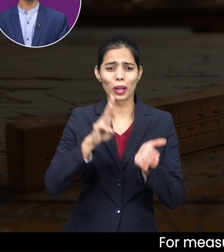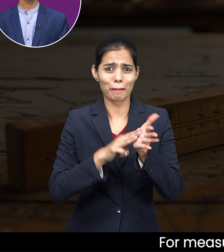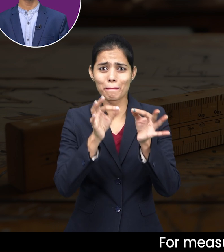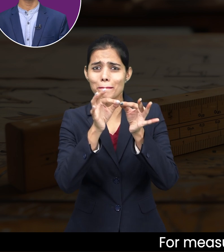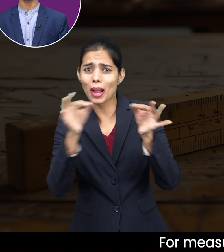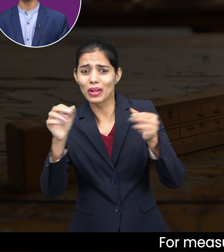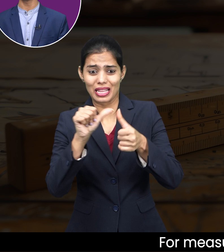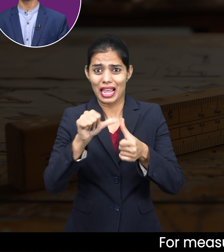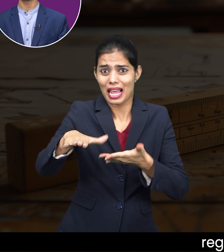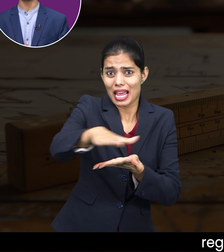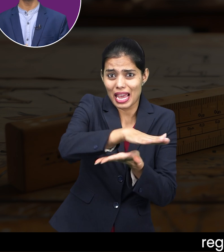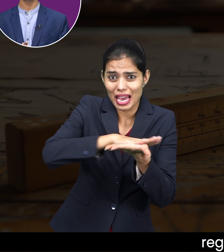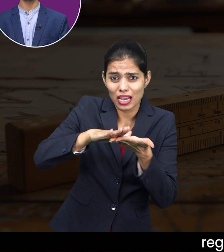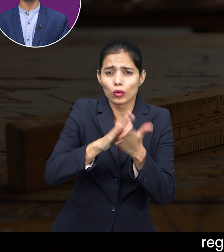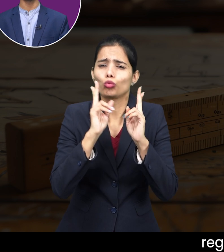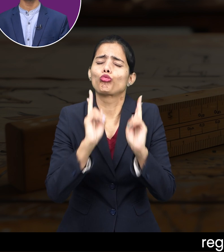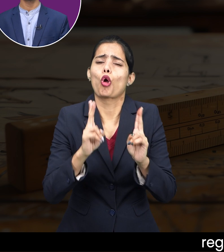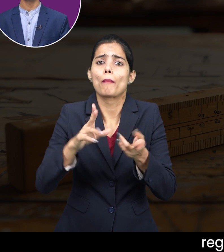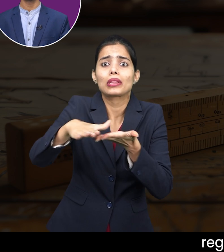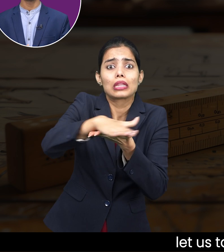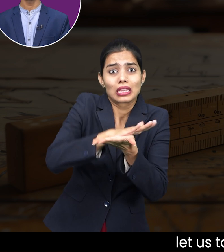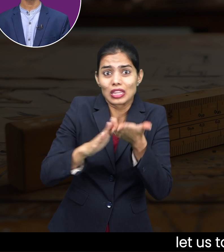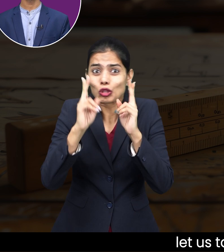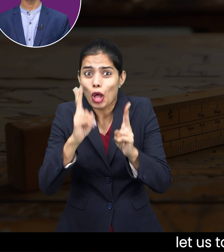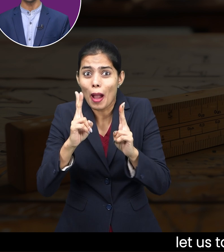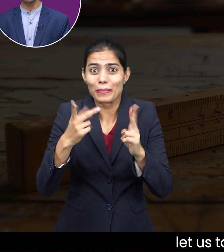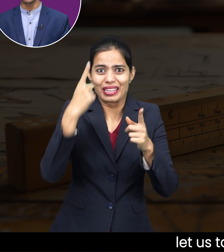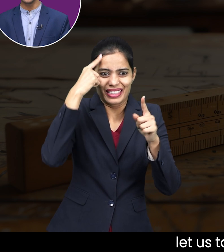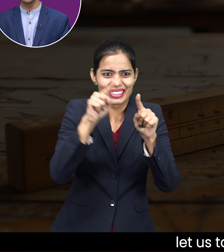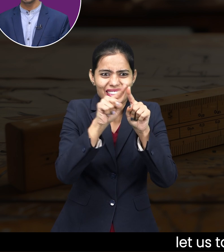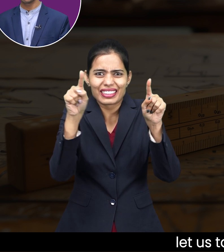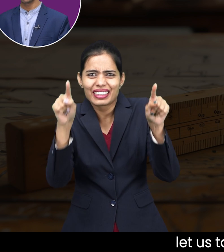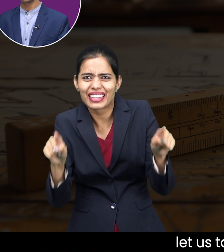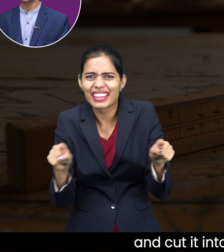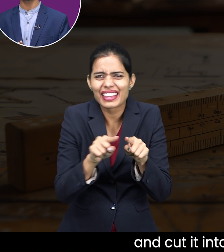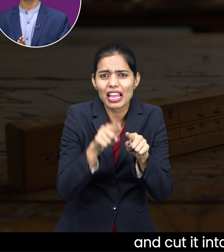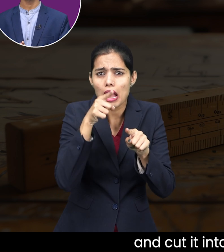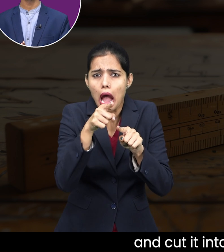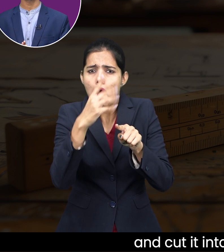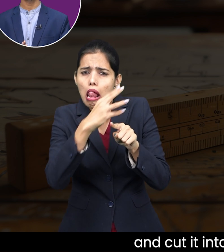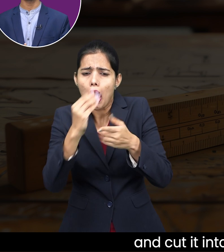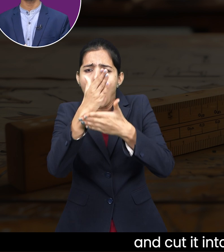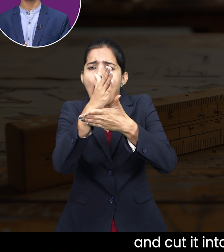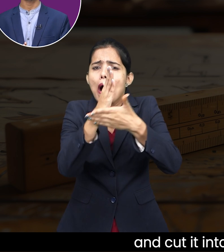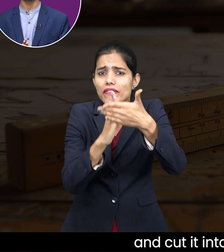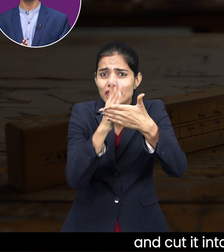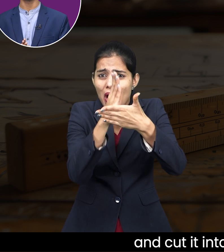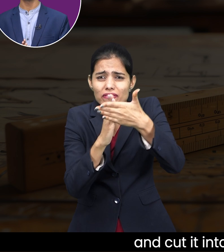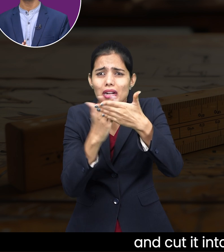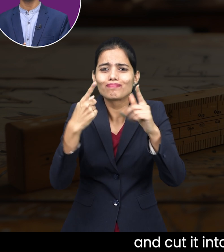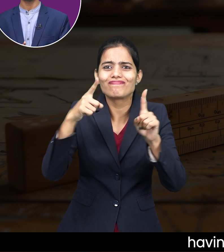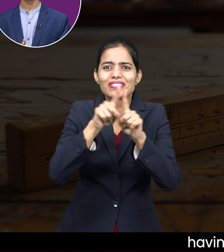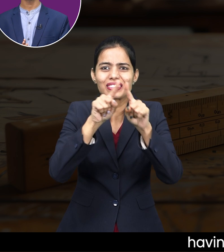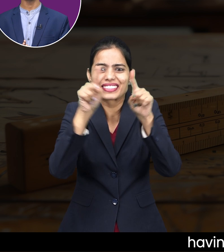For measuring the area of a regular surface, let us take a cardboard and cut it into a shape of